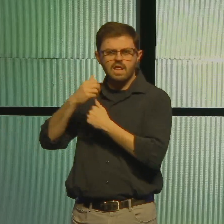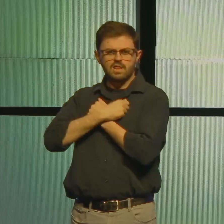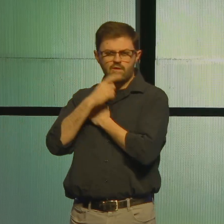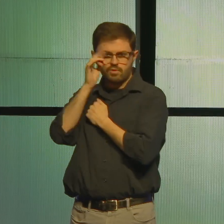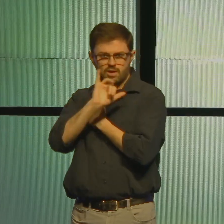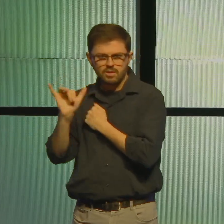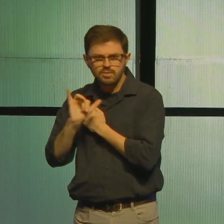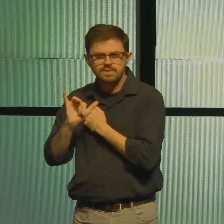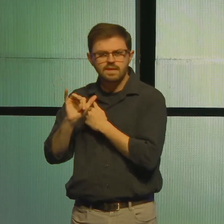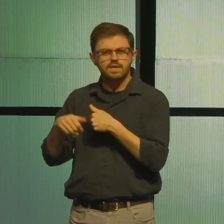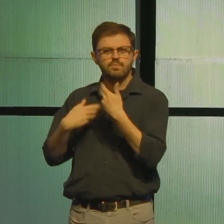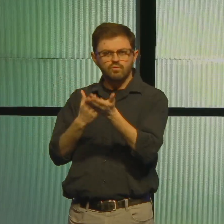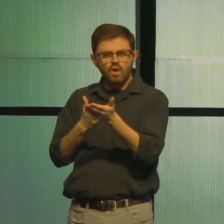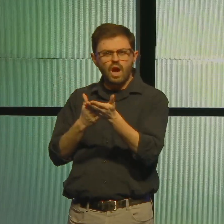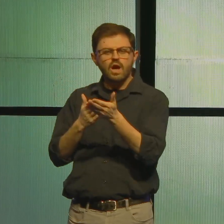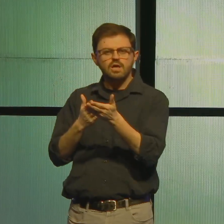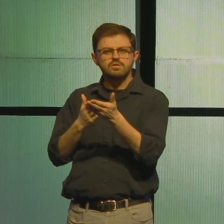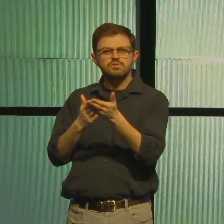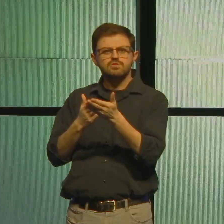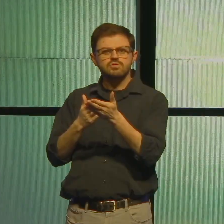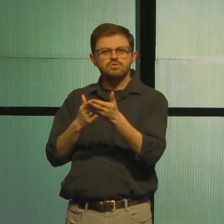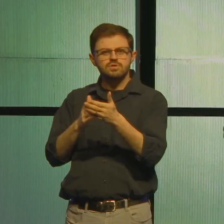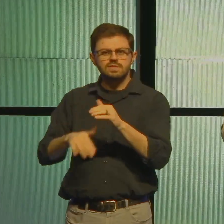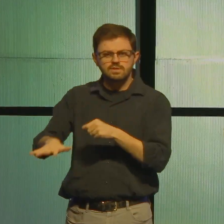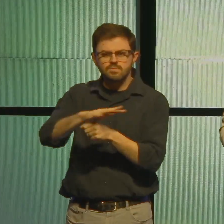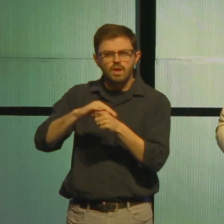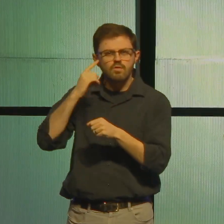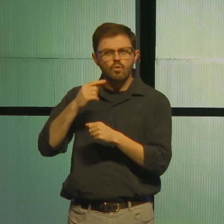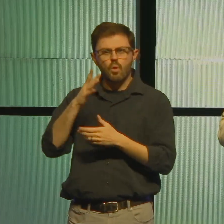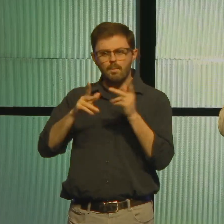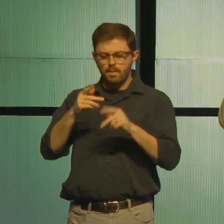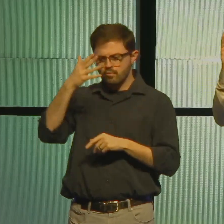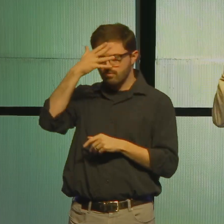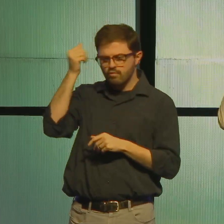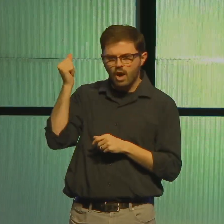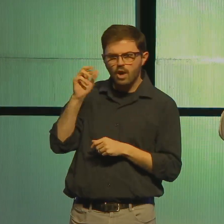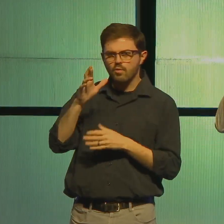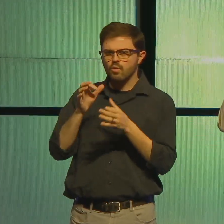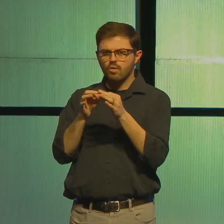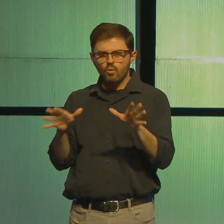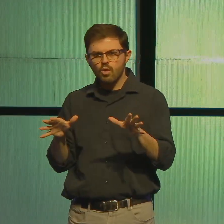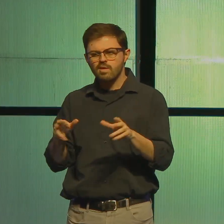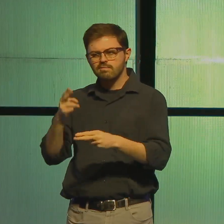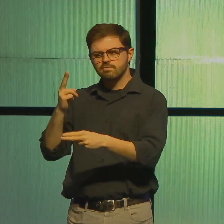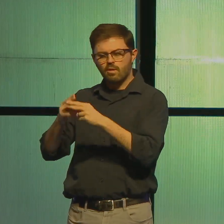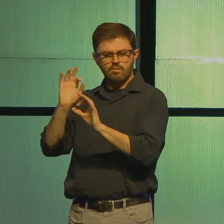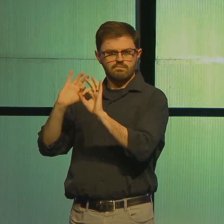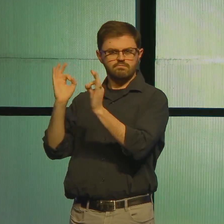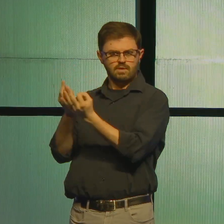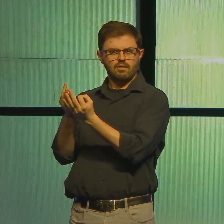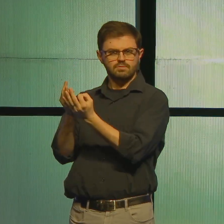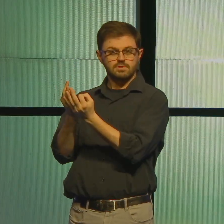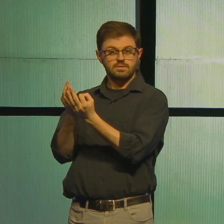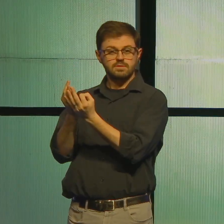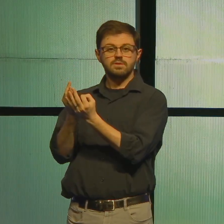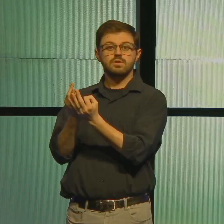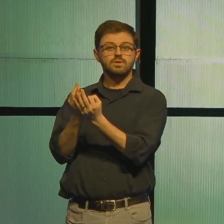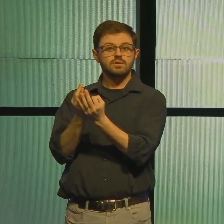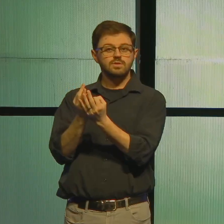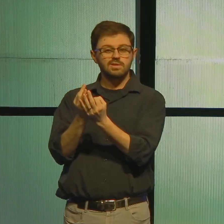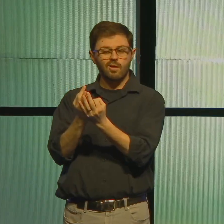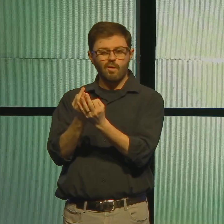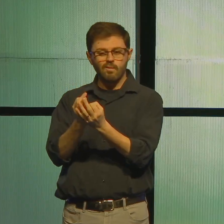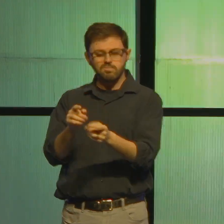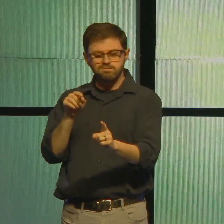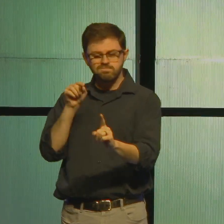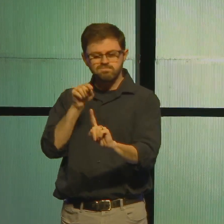makes room for the forgotten and the unworthy and calls them family. So don't miss this. Don't miss